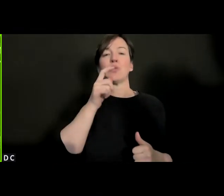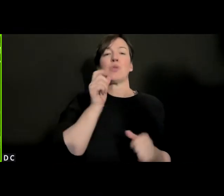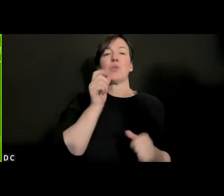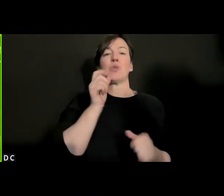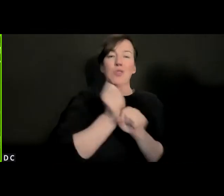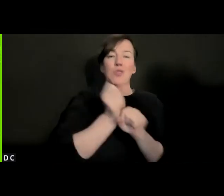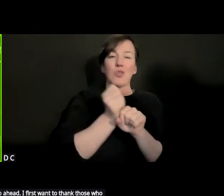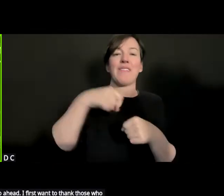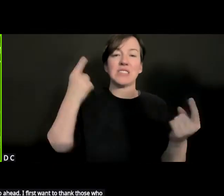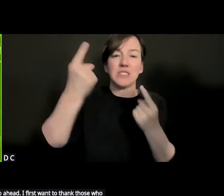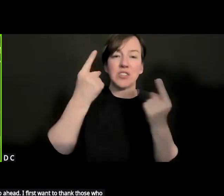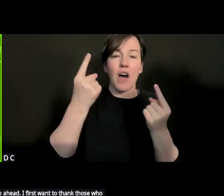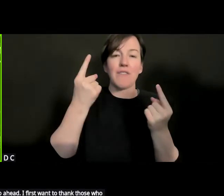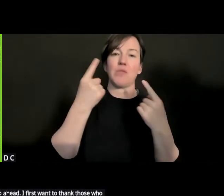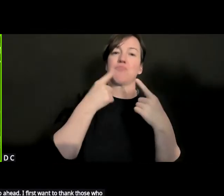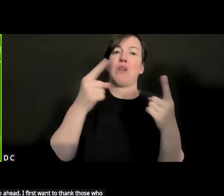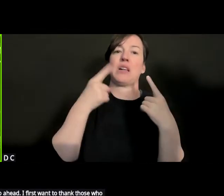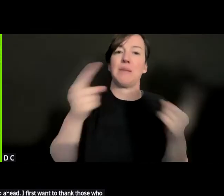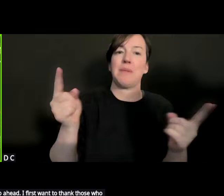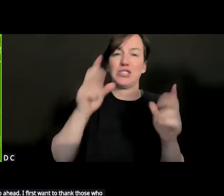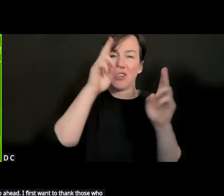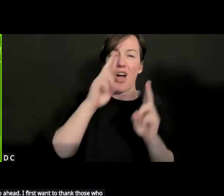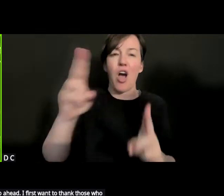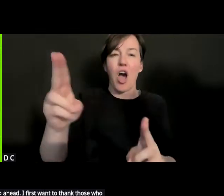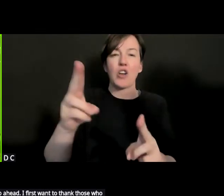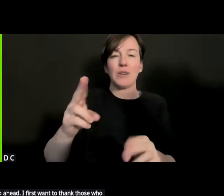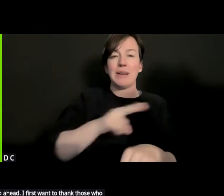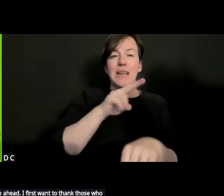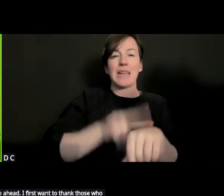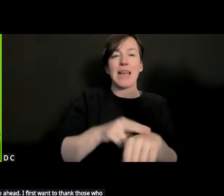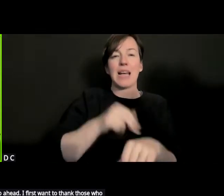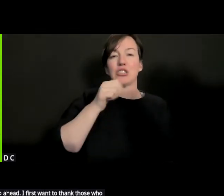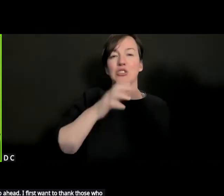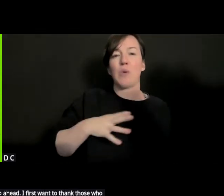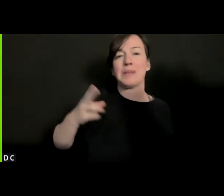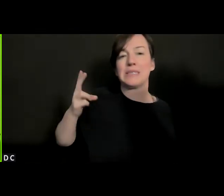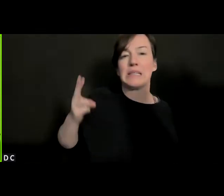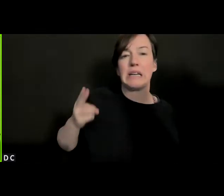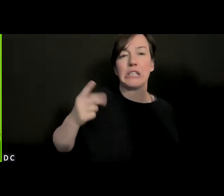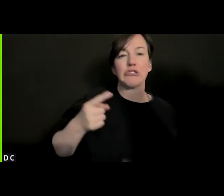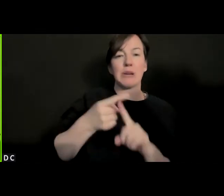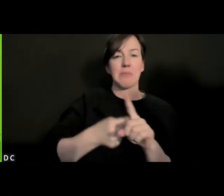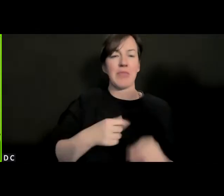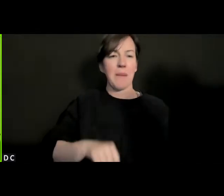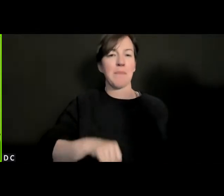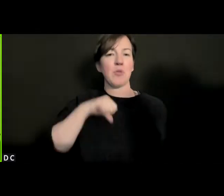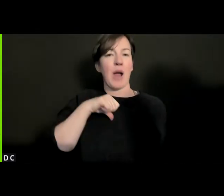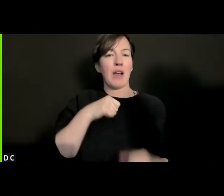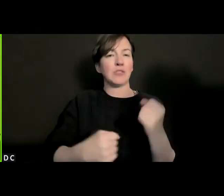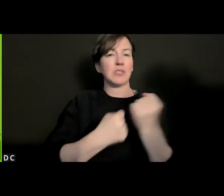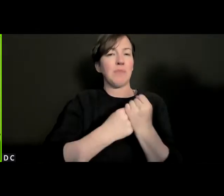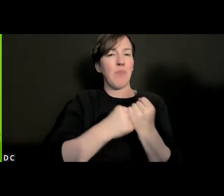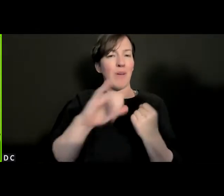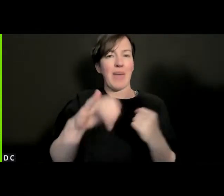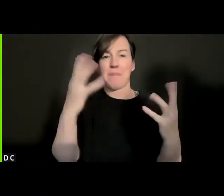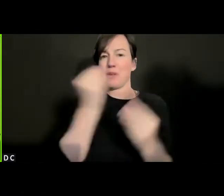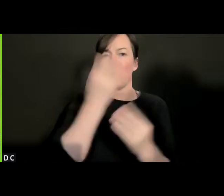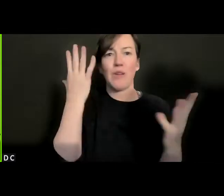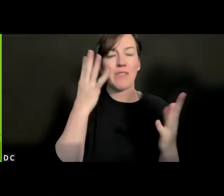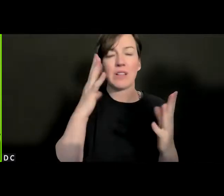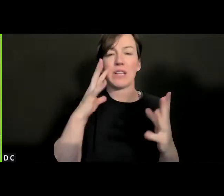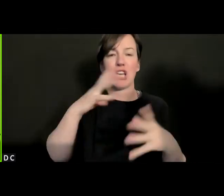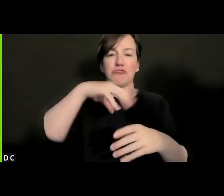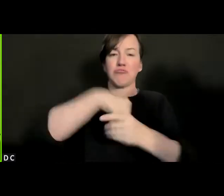thoughtful proclamation honoring National Women's History Month. I am proud to support it as it beautifully captures the